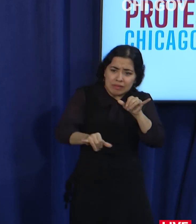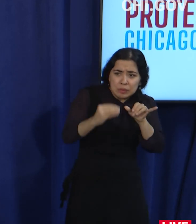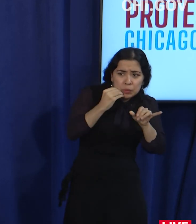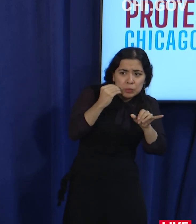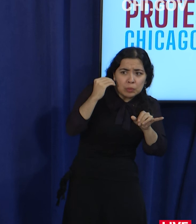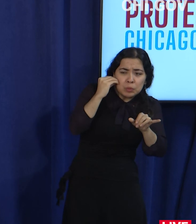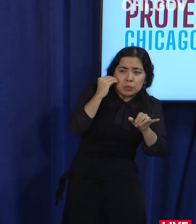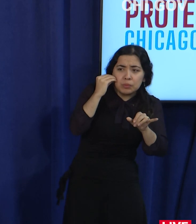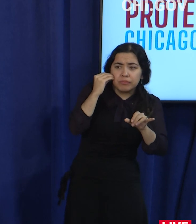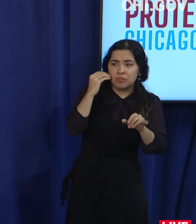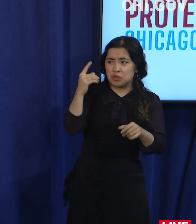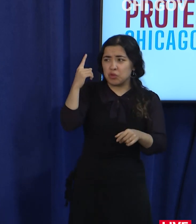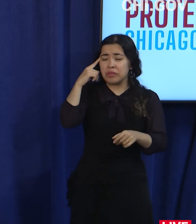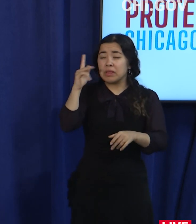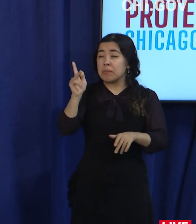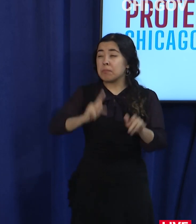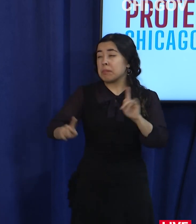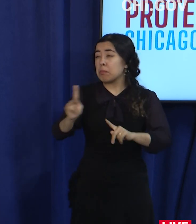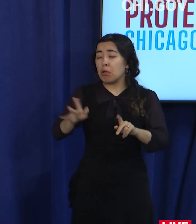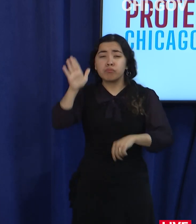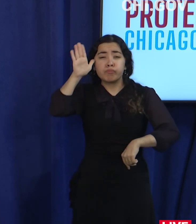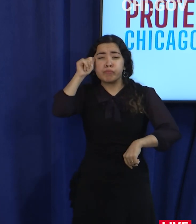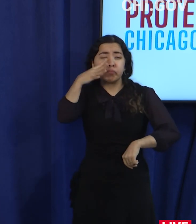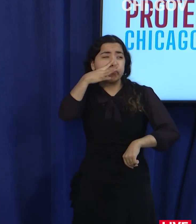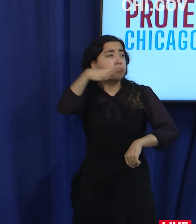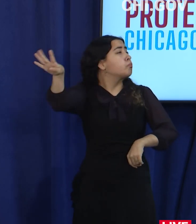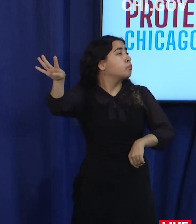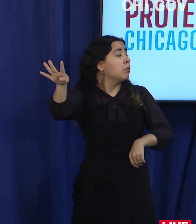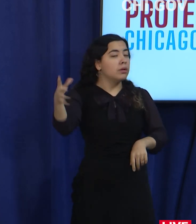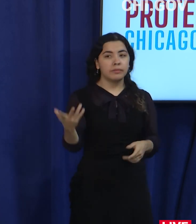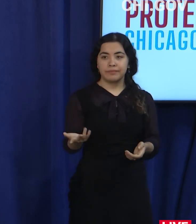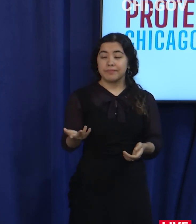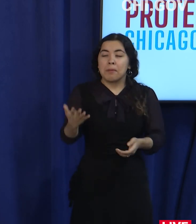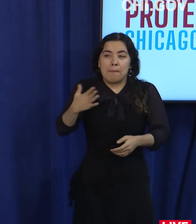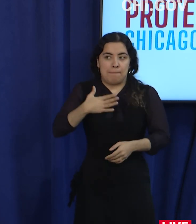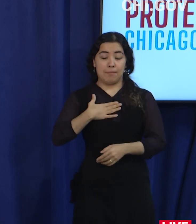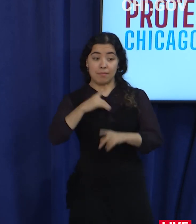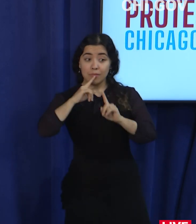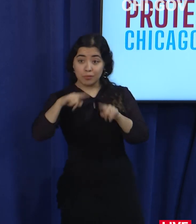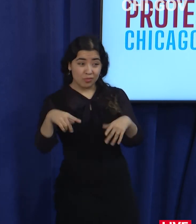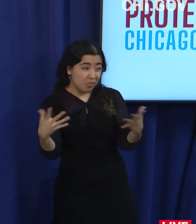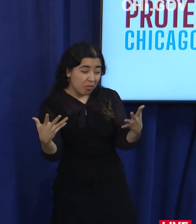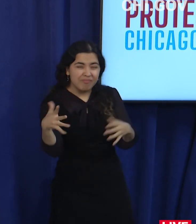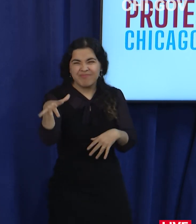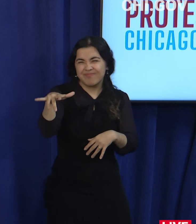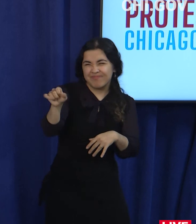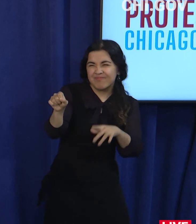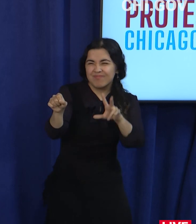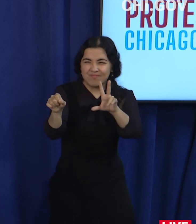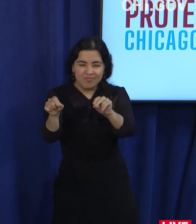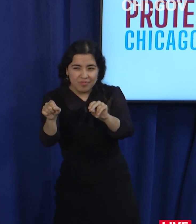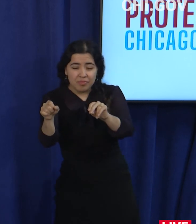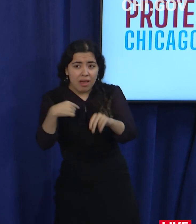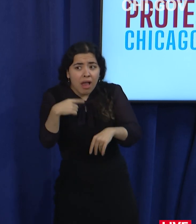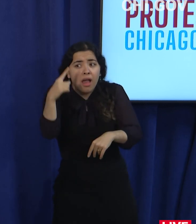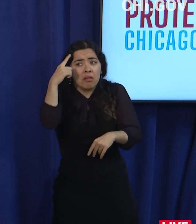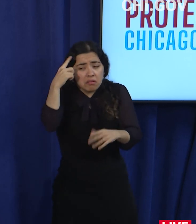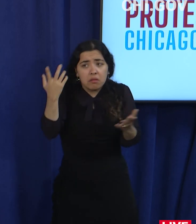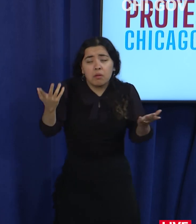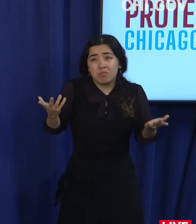Well, yeah, I guess the answer is yes, yes and no. I think a number of people are actually